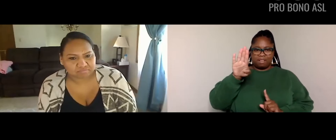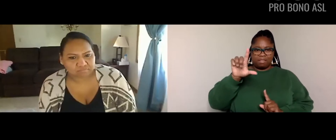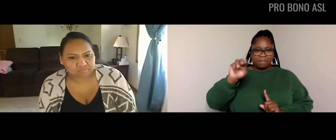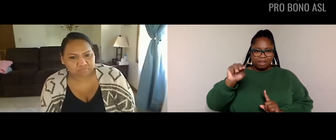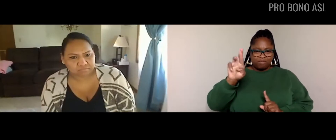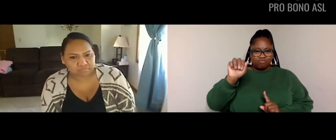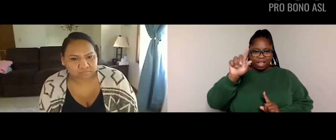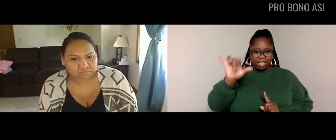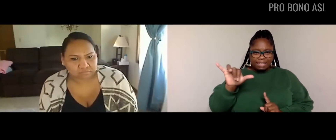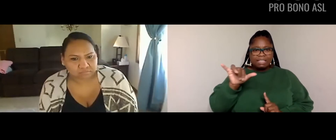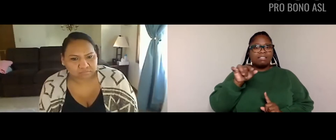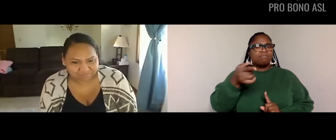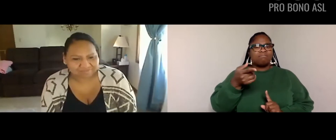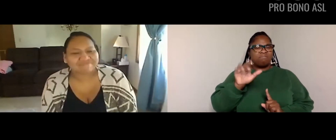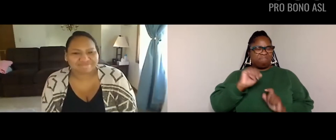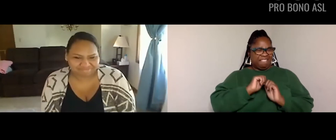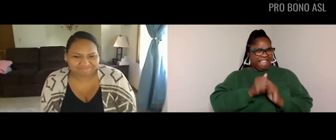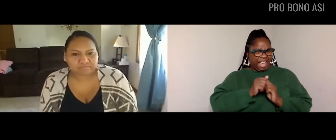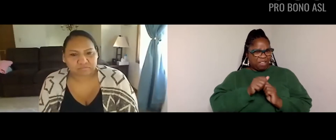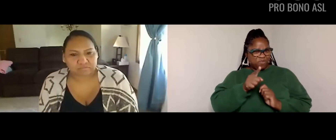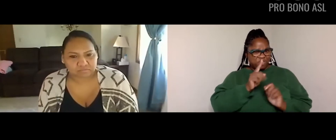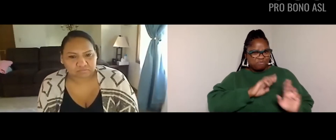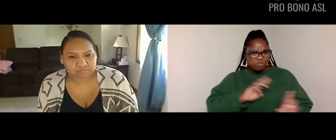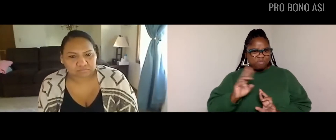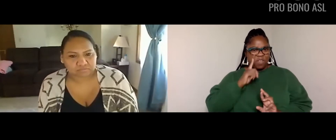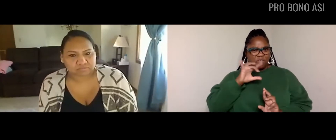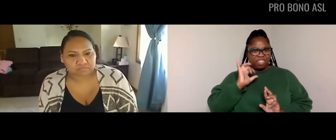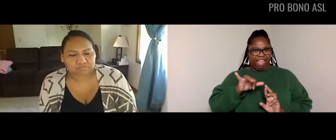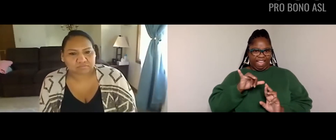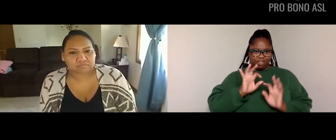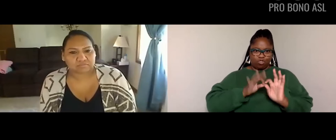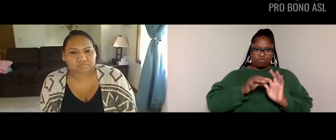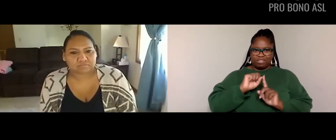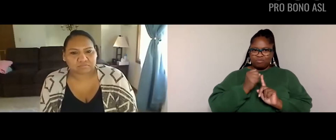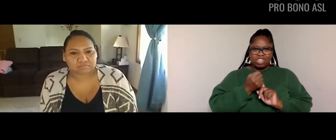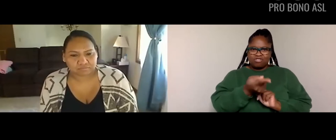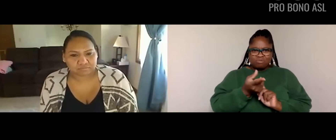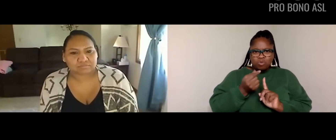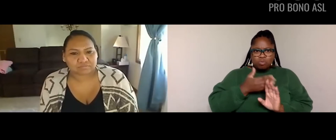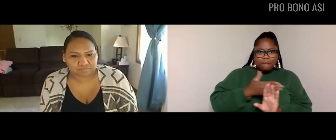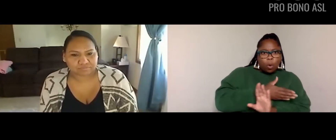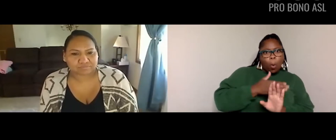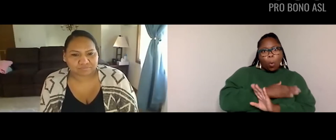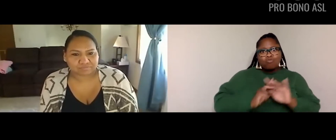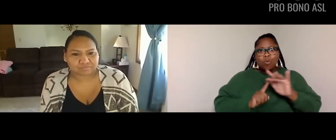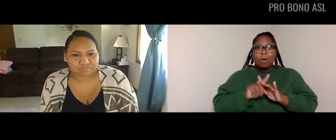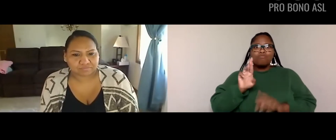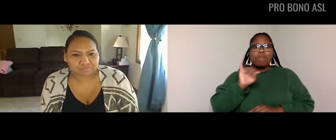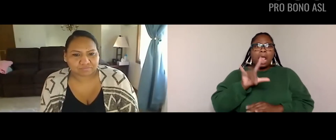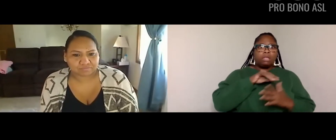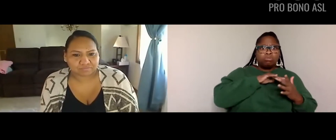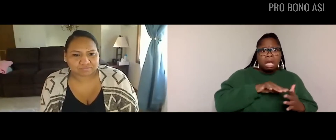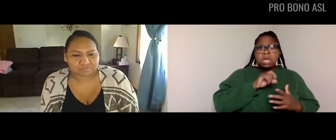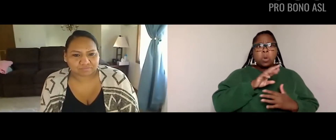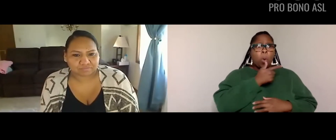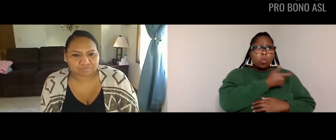So, let's go back and talk about the Black Lives Matter rally that you mentioned. So, how did you prepare for that? How did you get ready